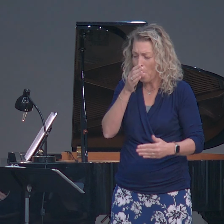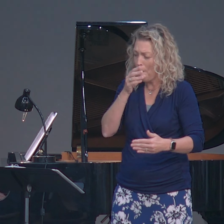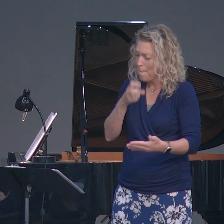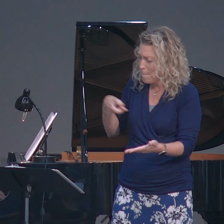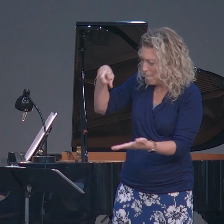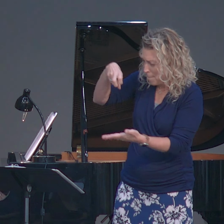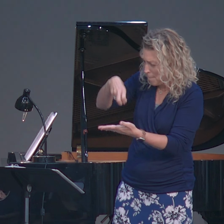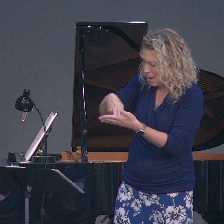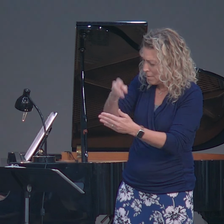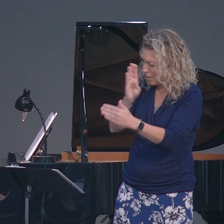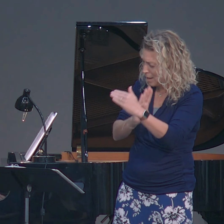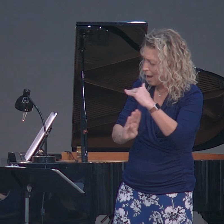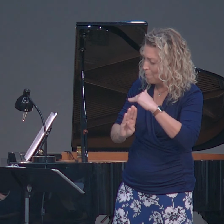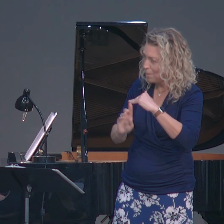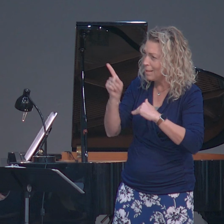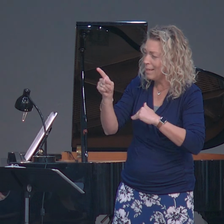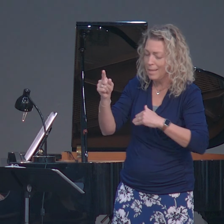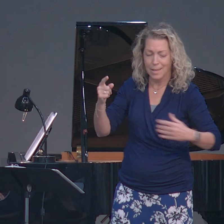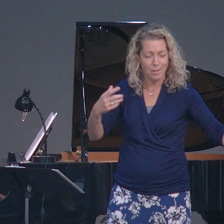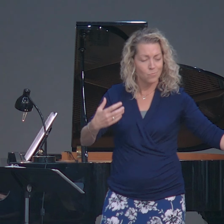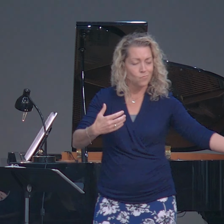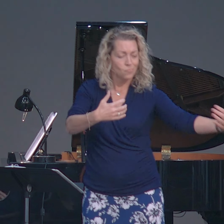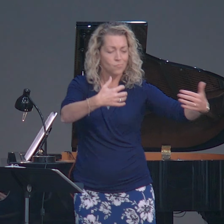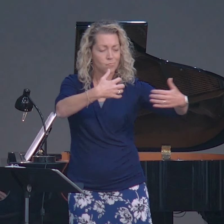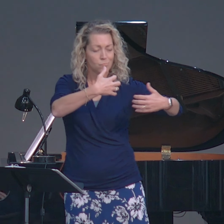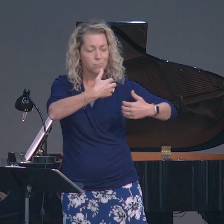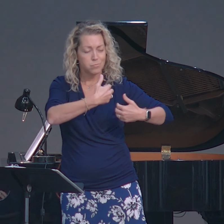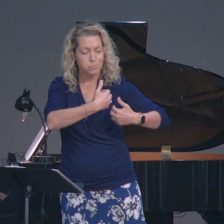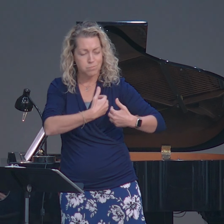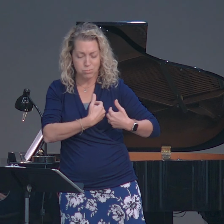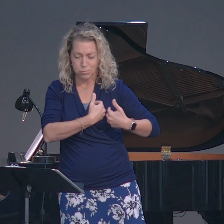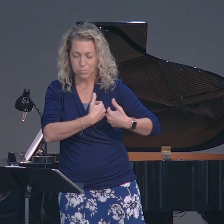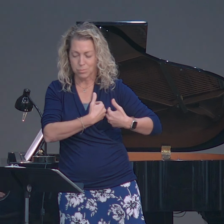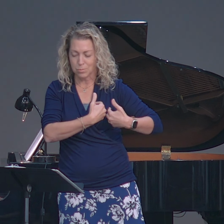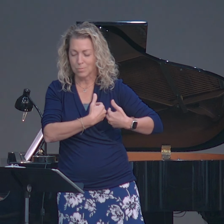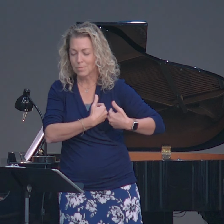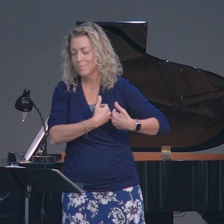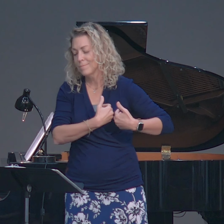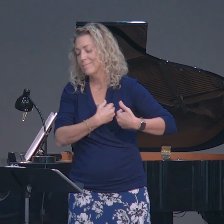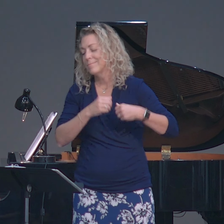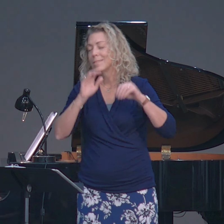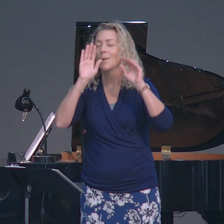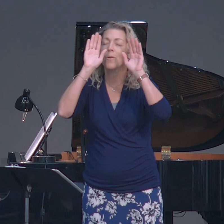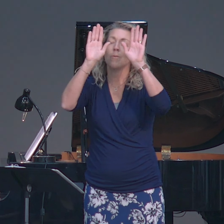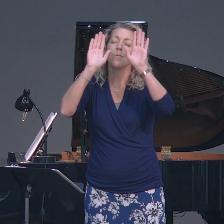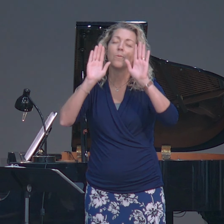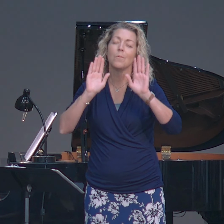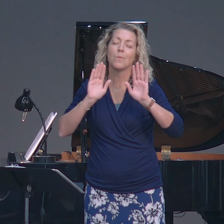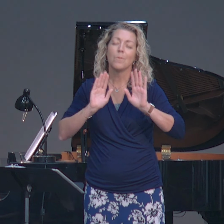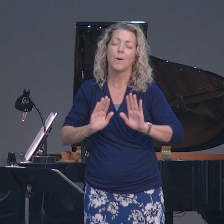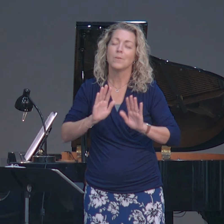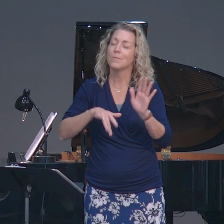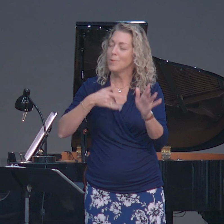down low, he'll lift up to his side. What